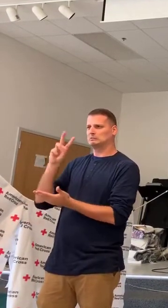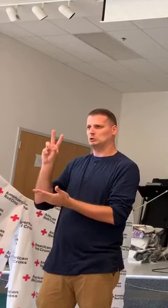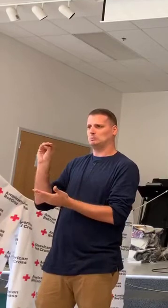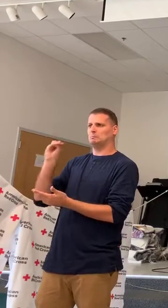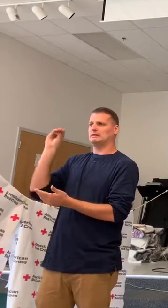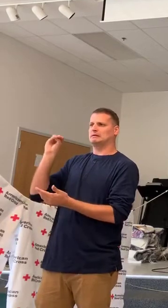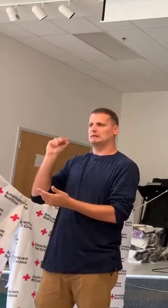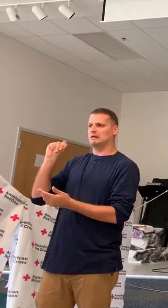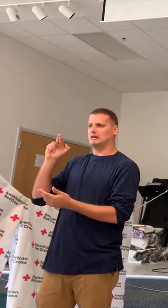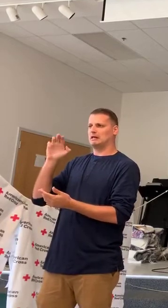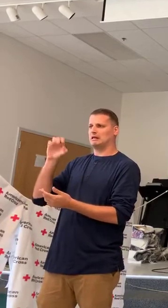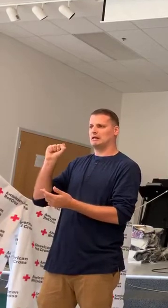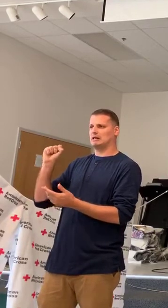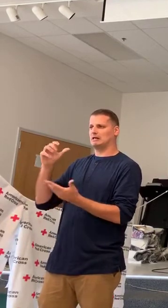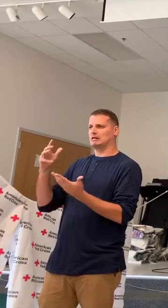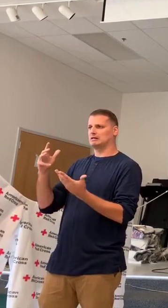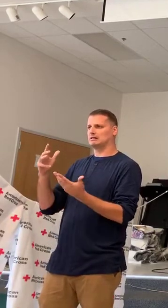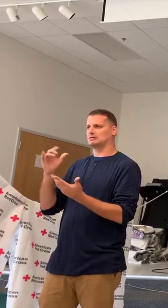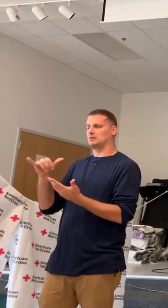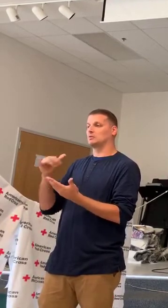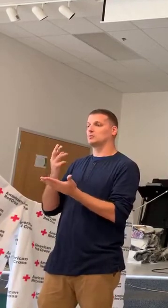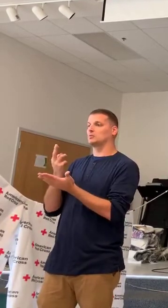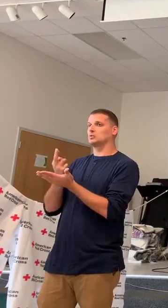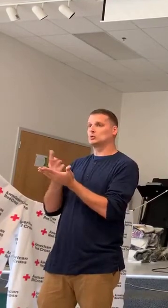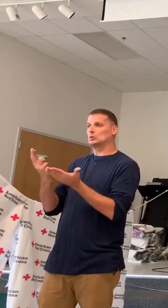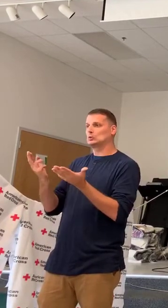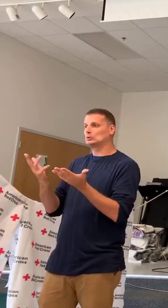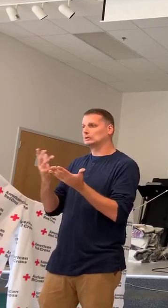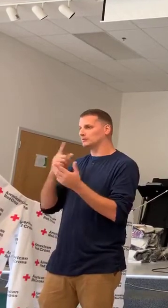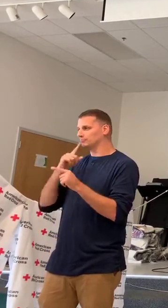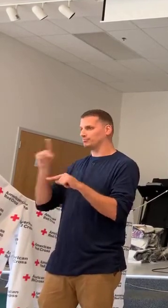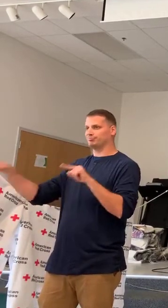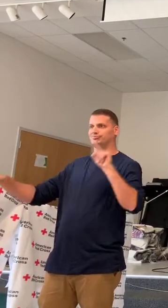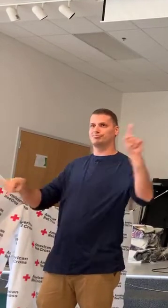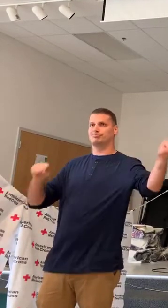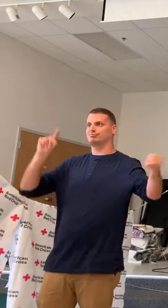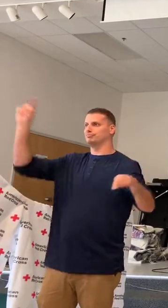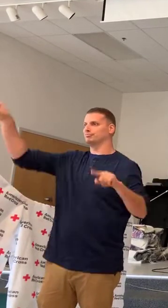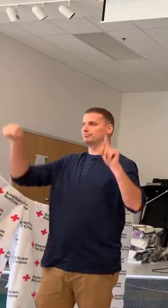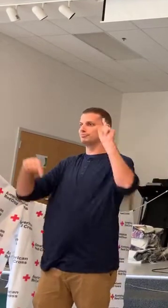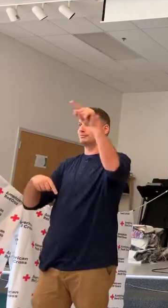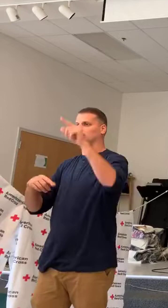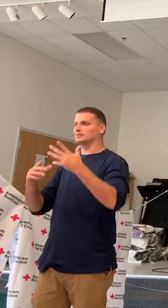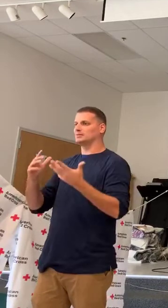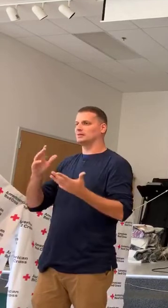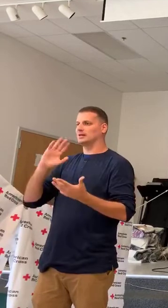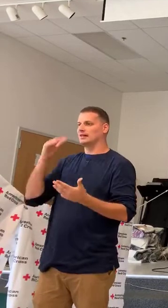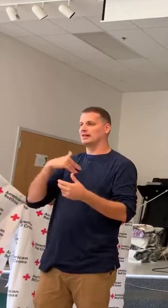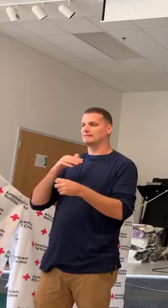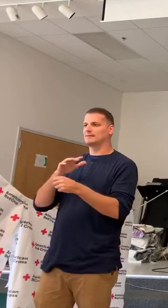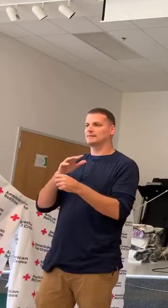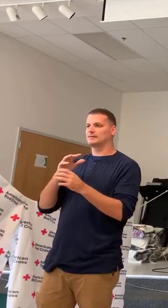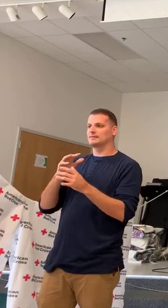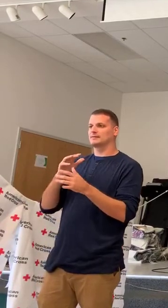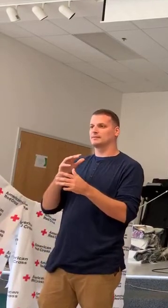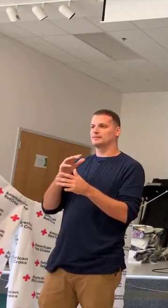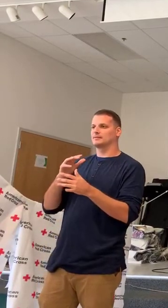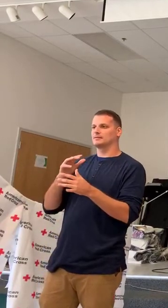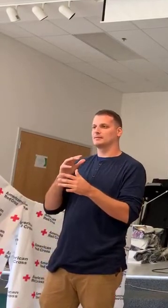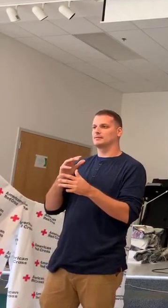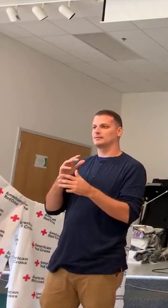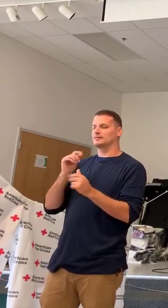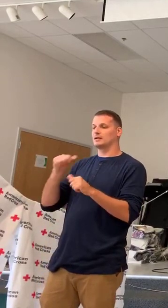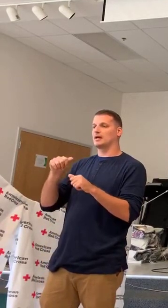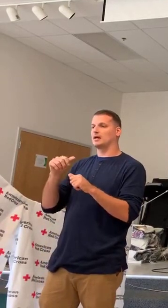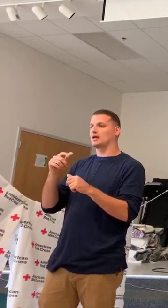were stretched thin. So we're never gonna have enough resources in the state at any given time for a season like that. So we have mechanisms in place